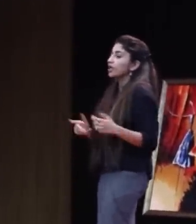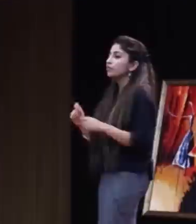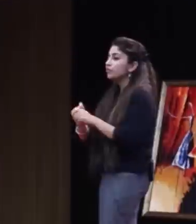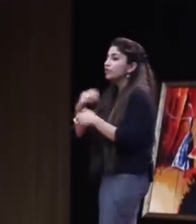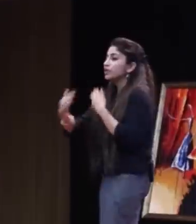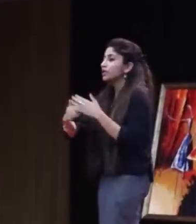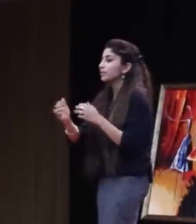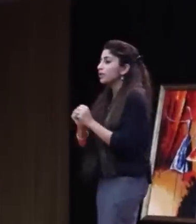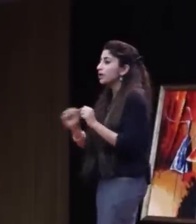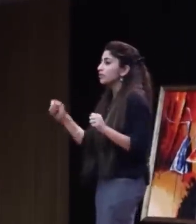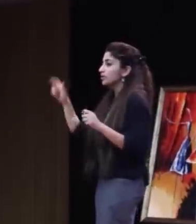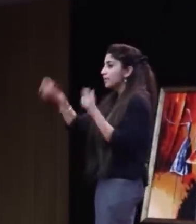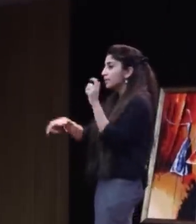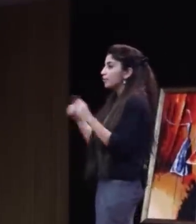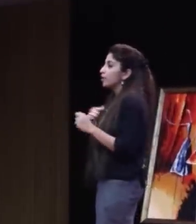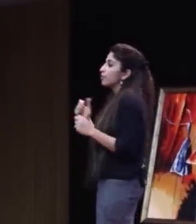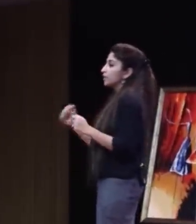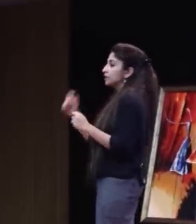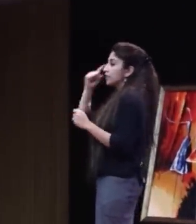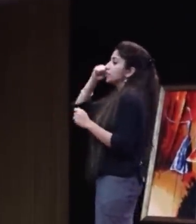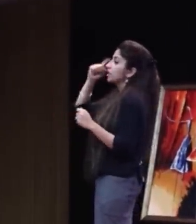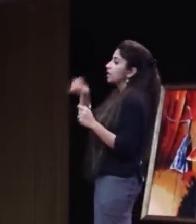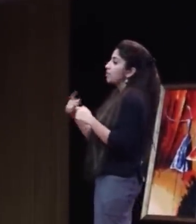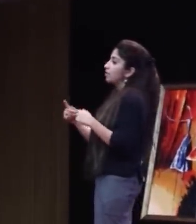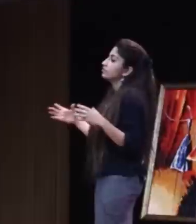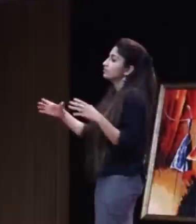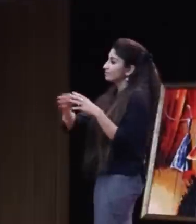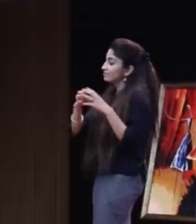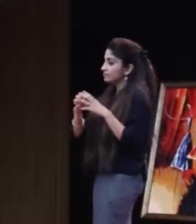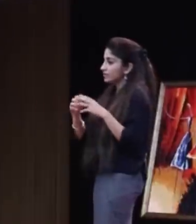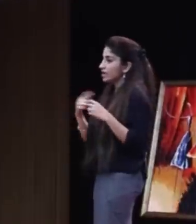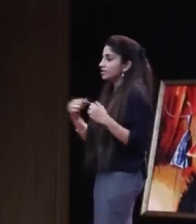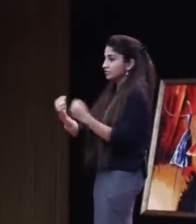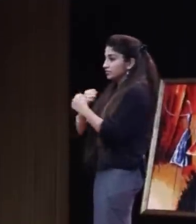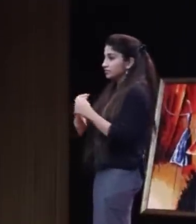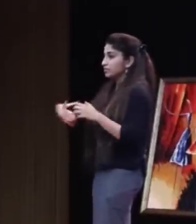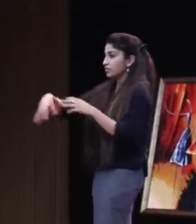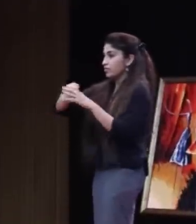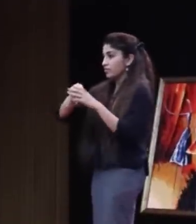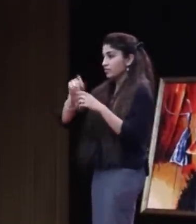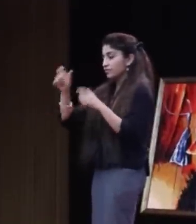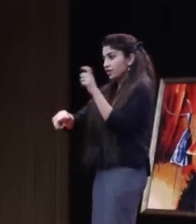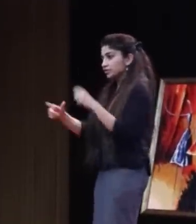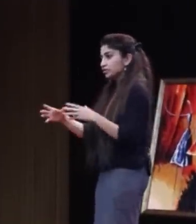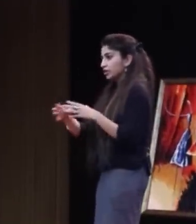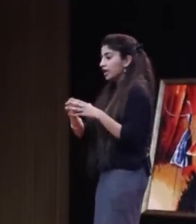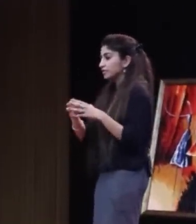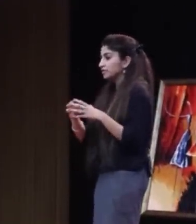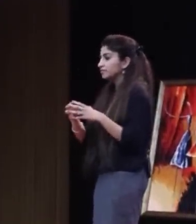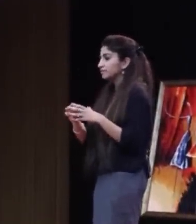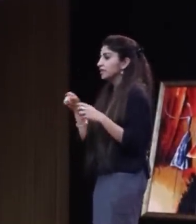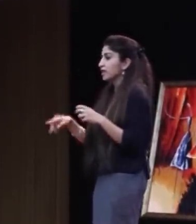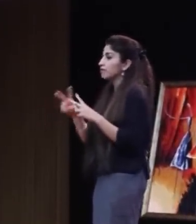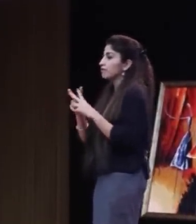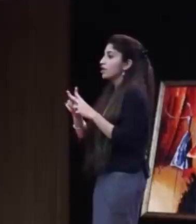potential? We must let go extremism and start embracing all that we have. That we feel is